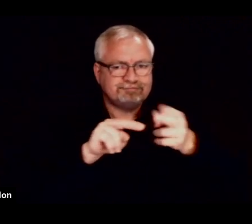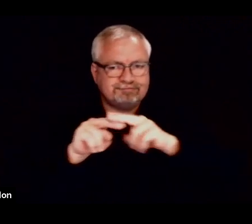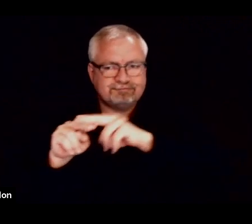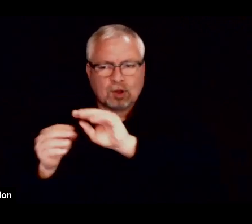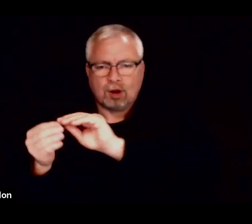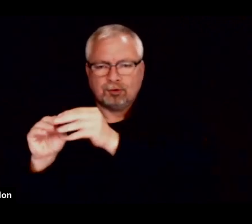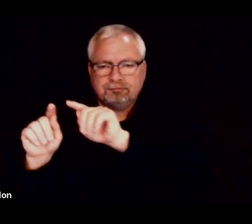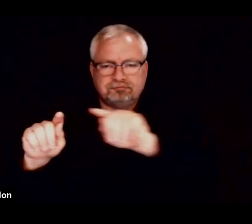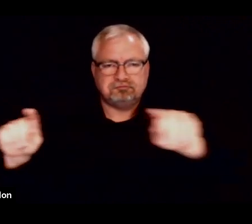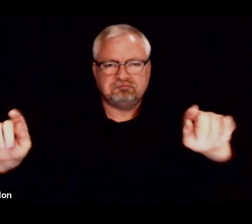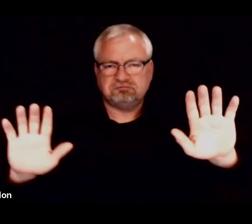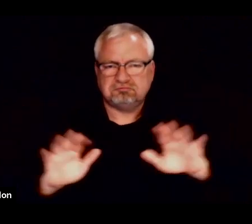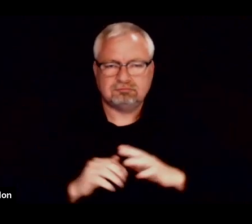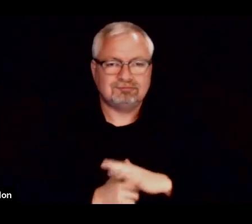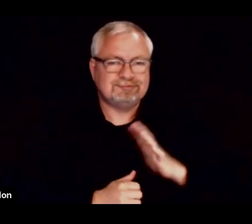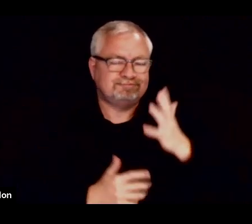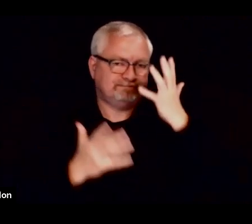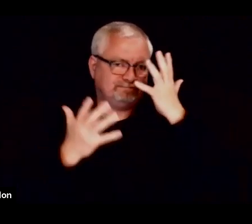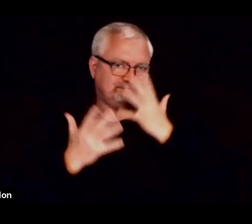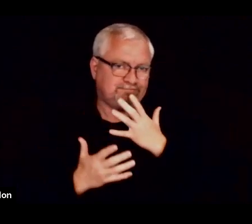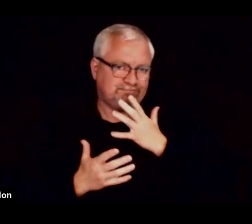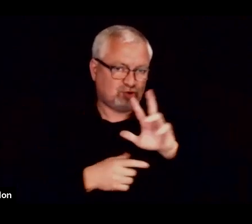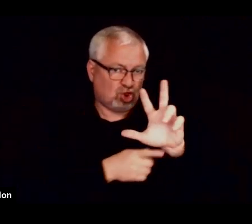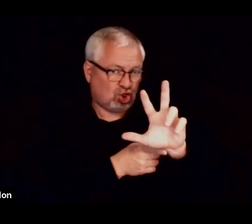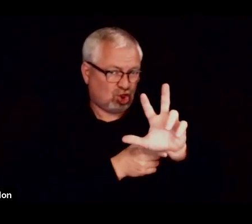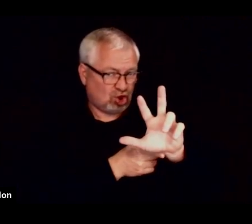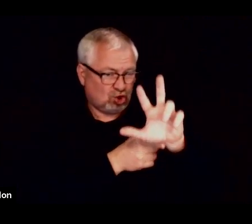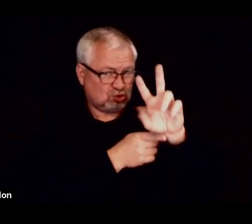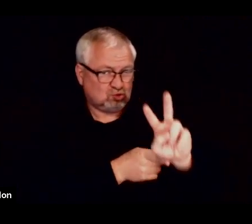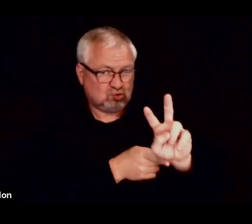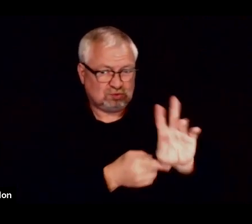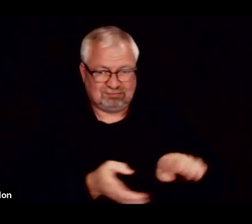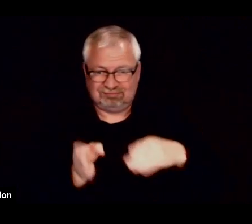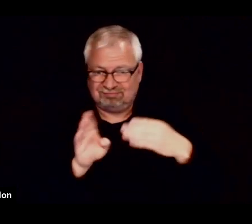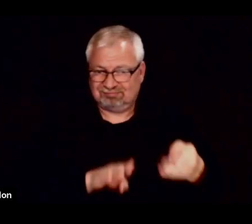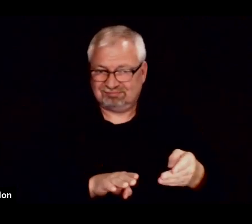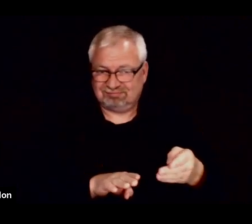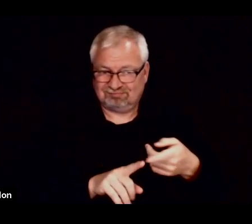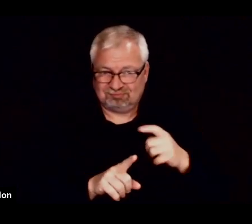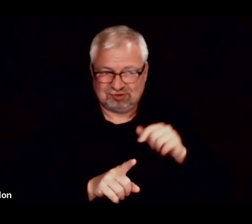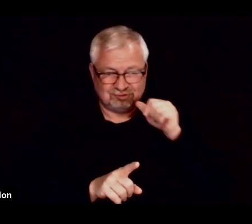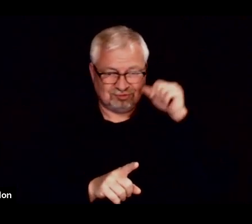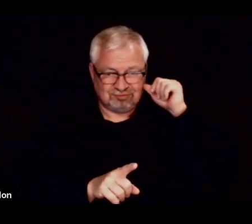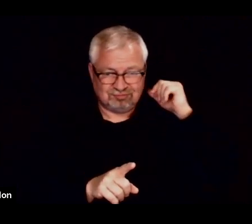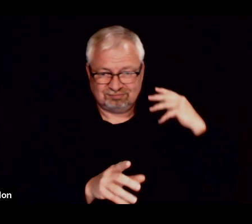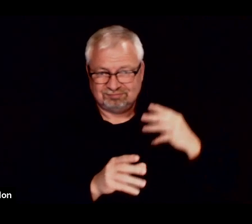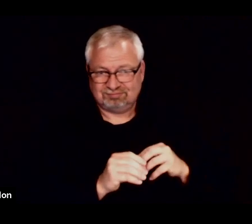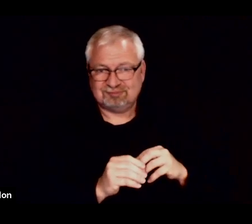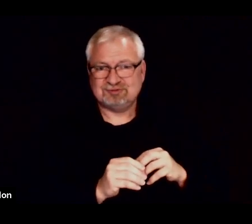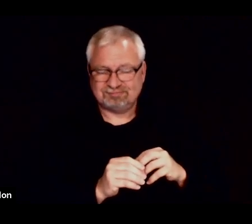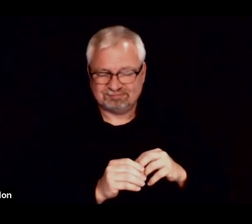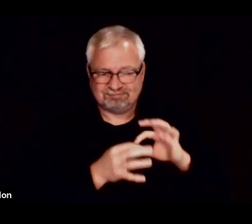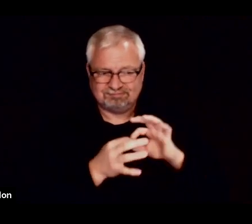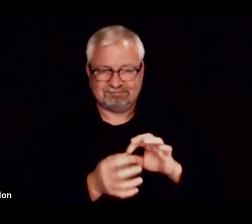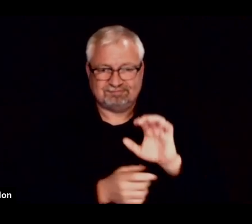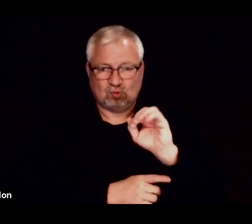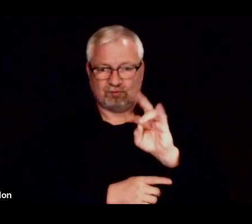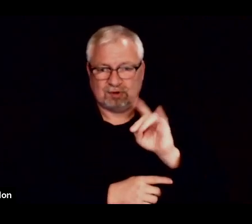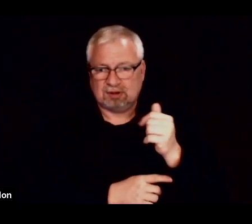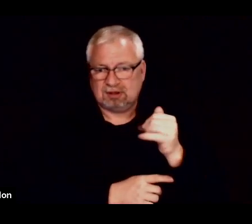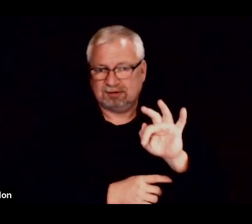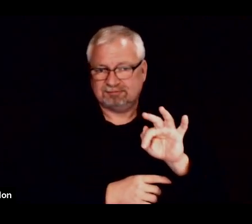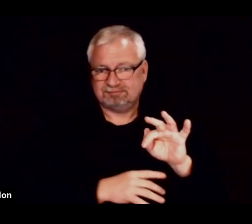Unfortunately, we had an additional 32 deaths reported yesterday from COVID in Minnesota, bringing our total to